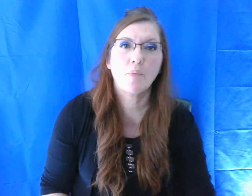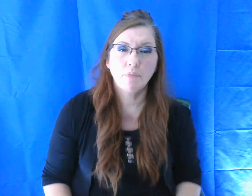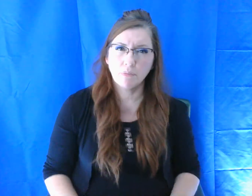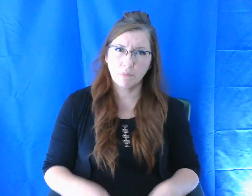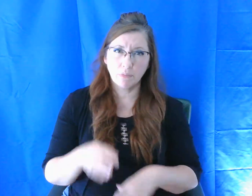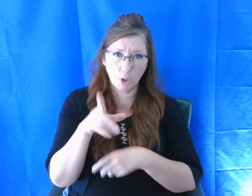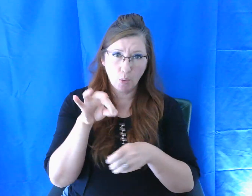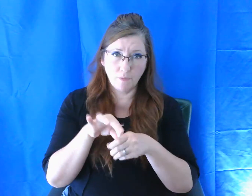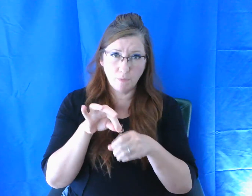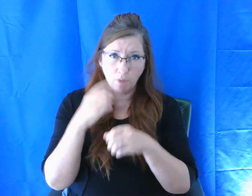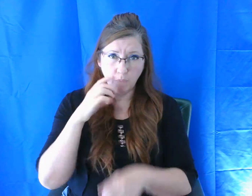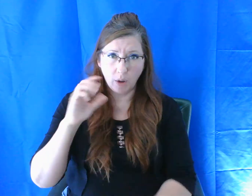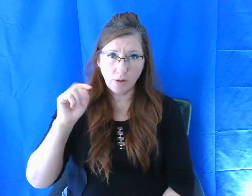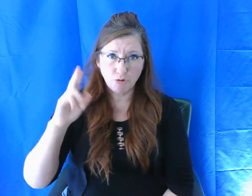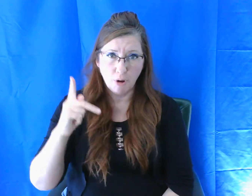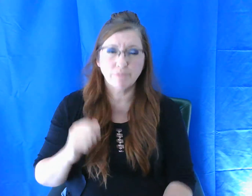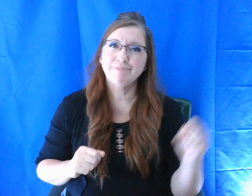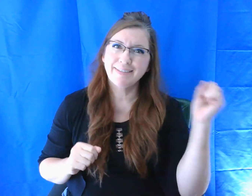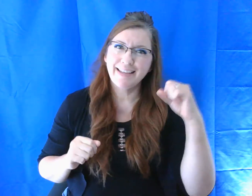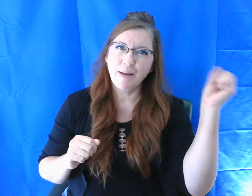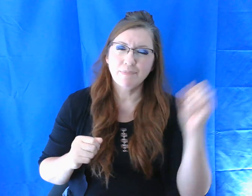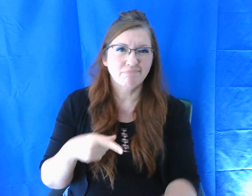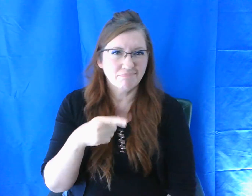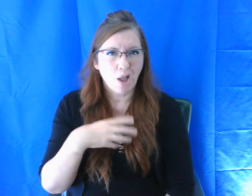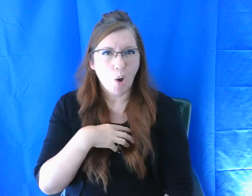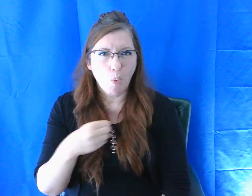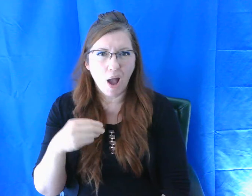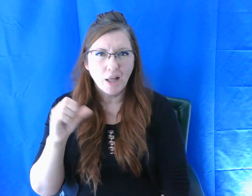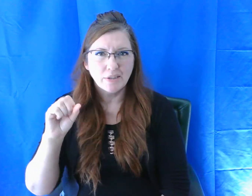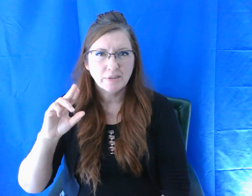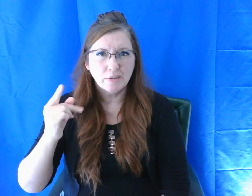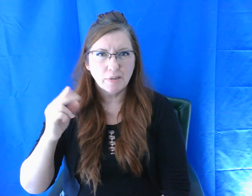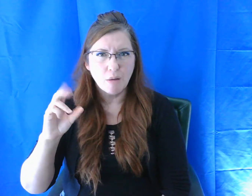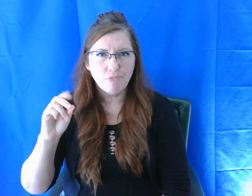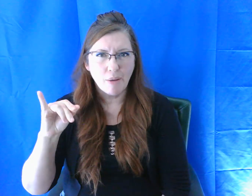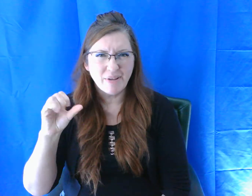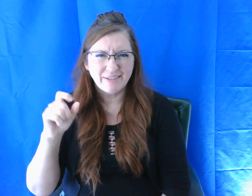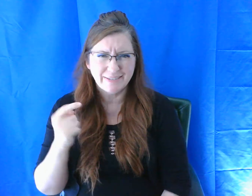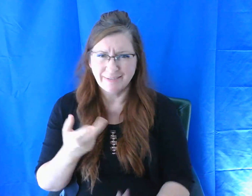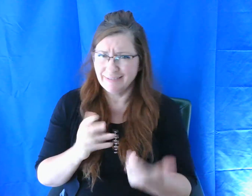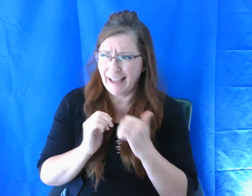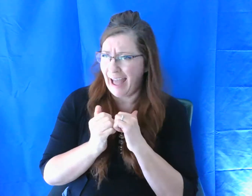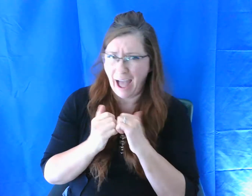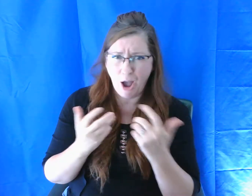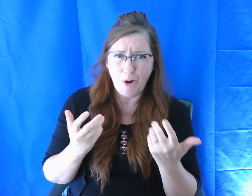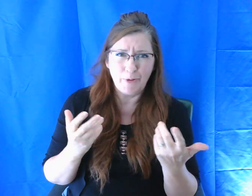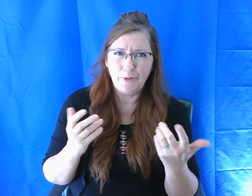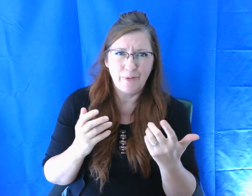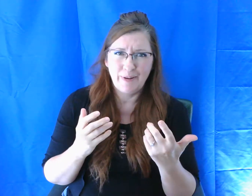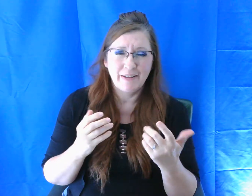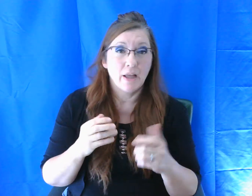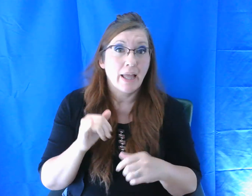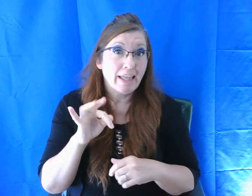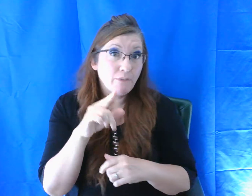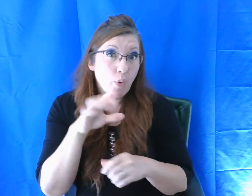Are you voting for Trump? White supremacist. No. How can you say that? How can I say if you vote for Donald Trump, you're a white